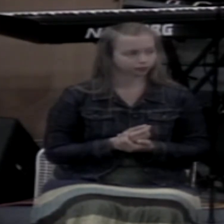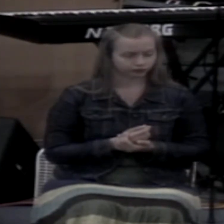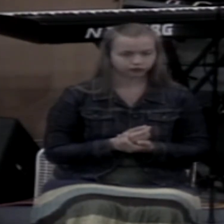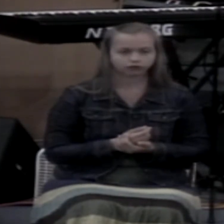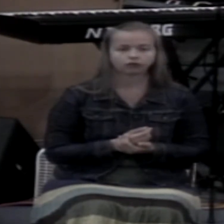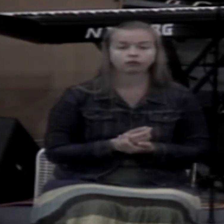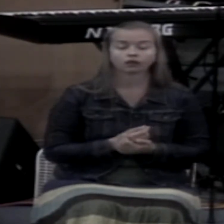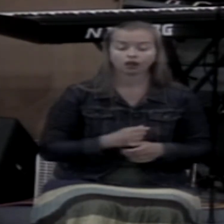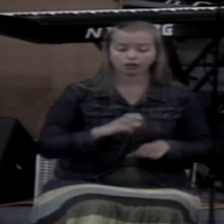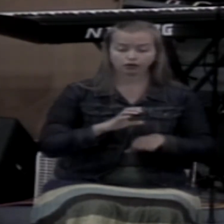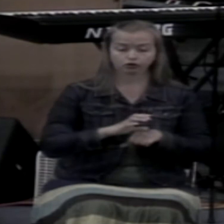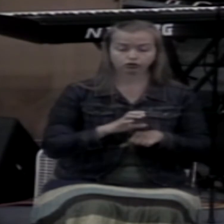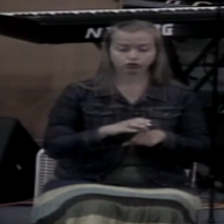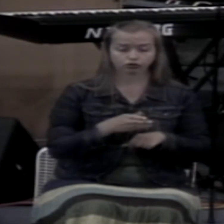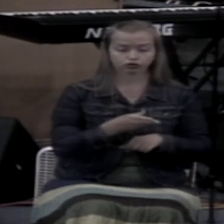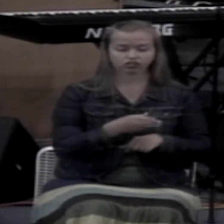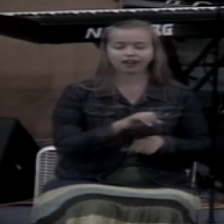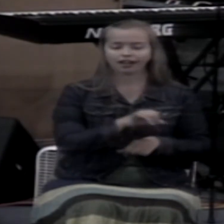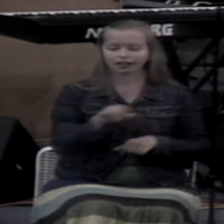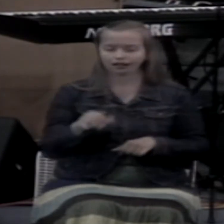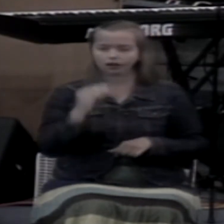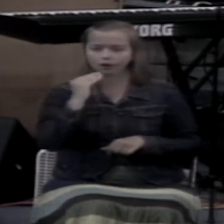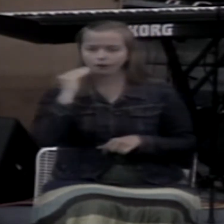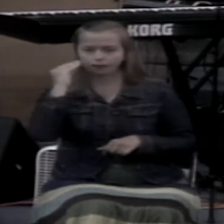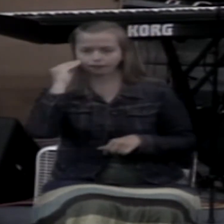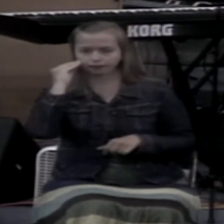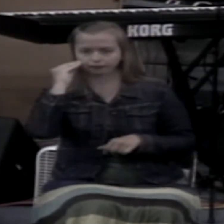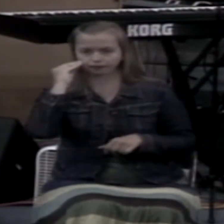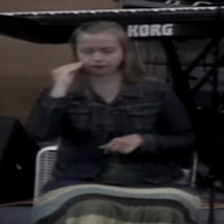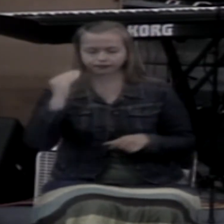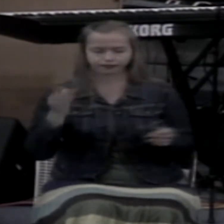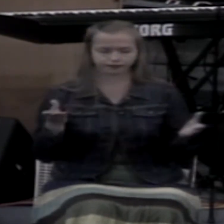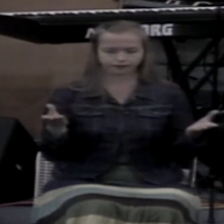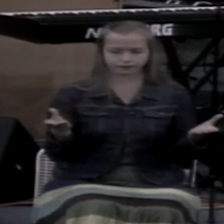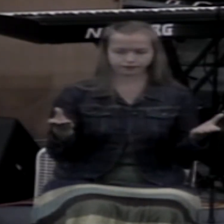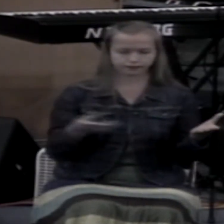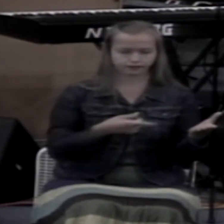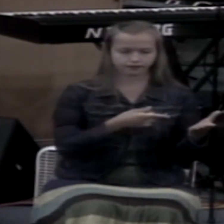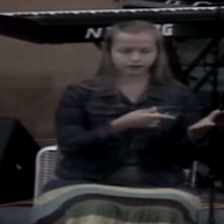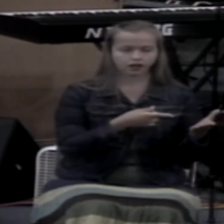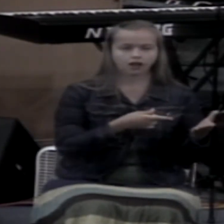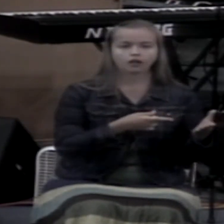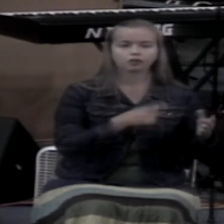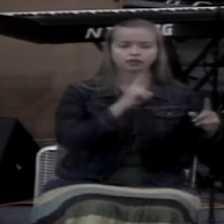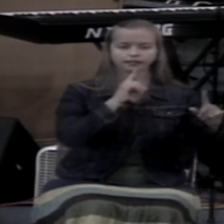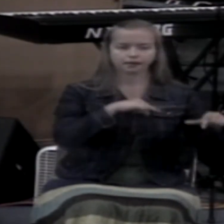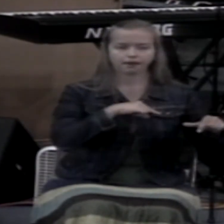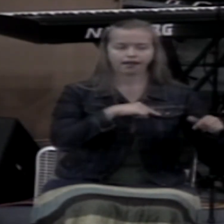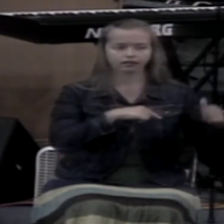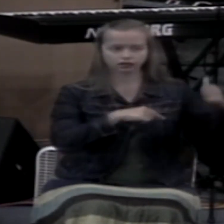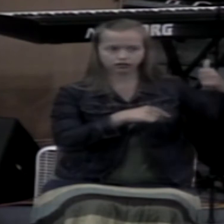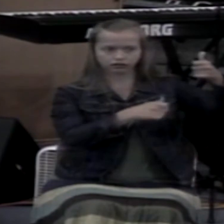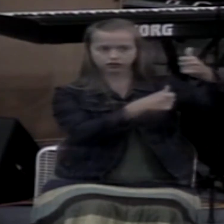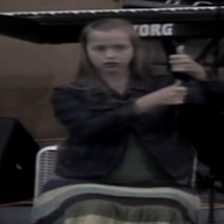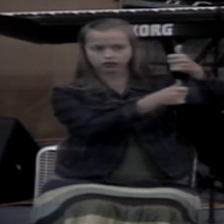a mother. But then you have several children, and they're all on the same level. And then